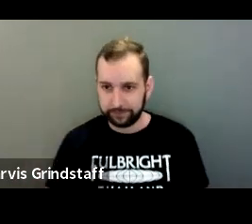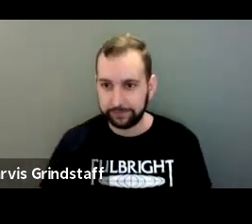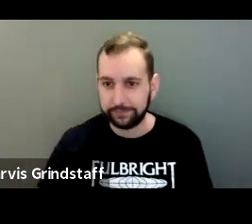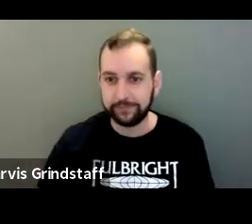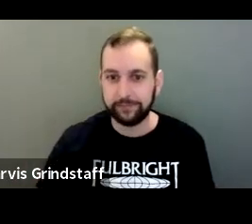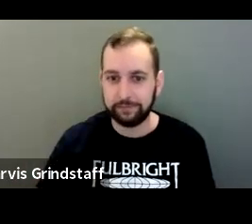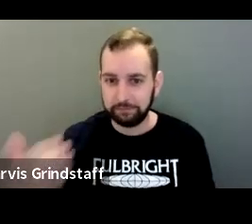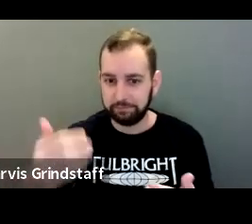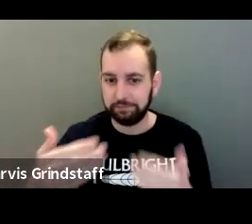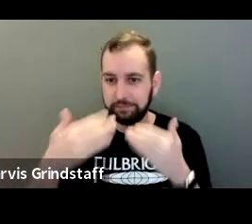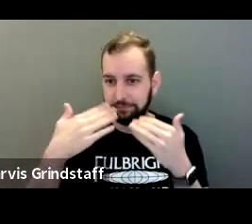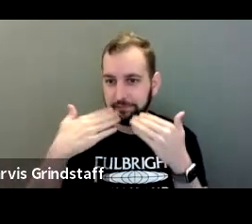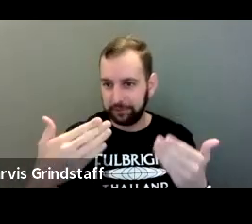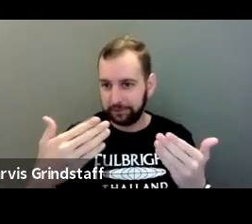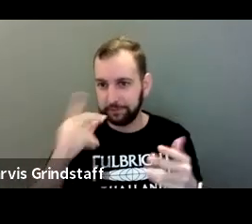Okay.